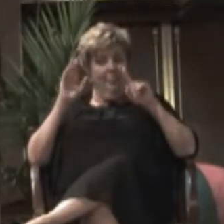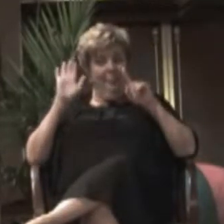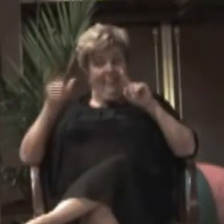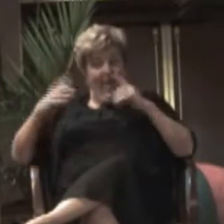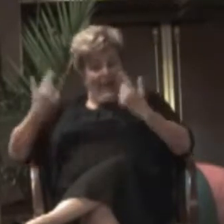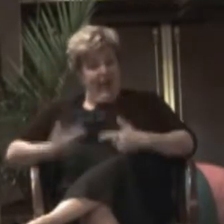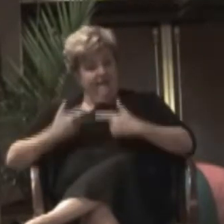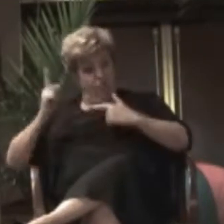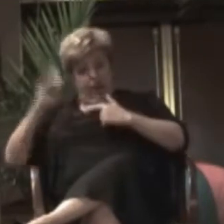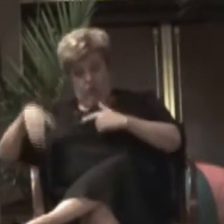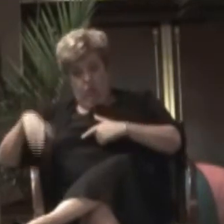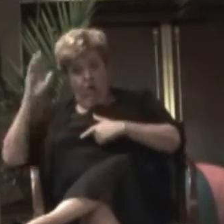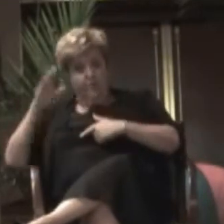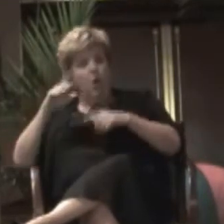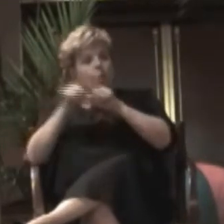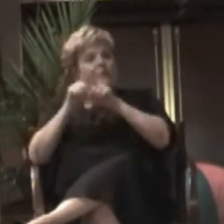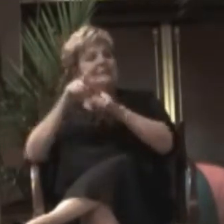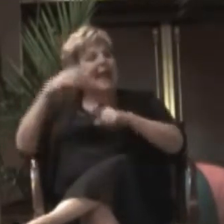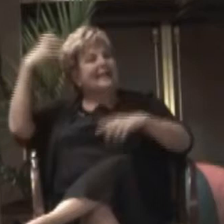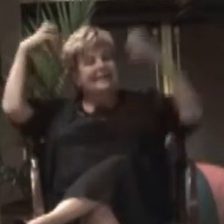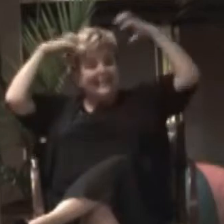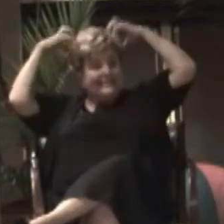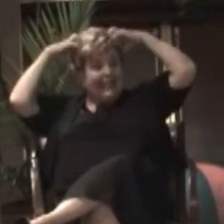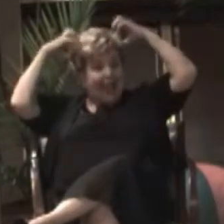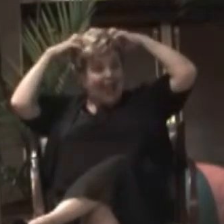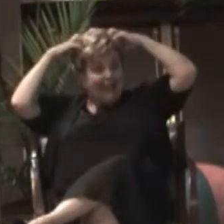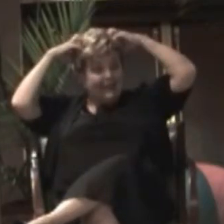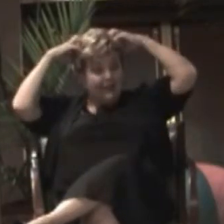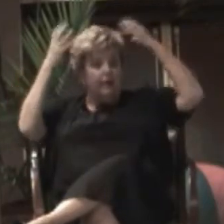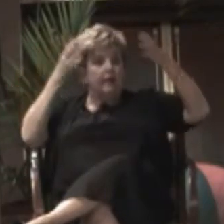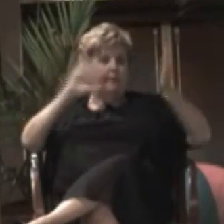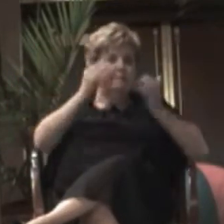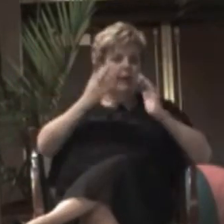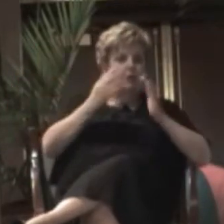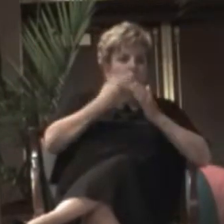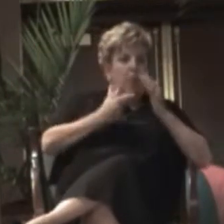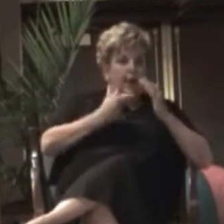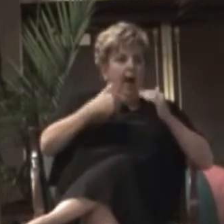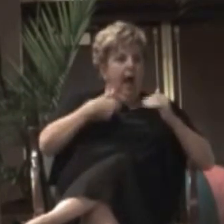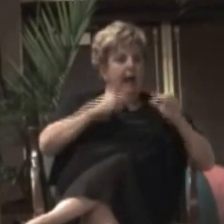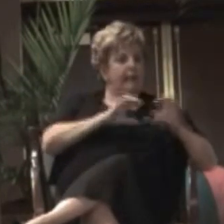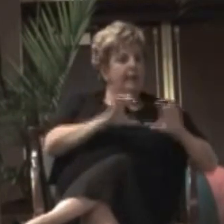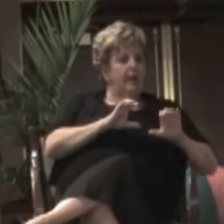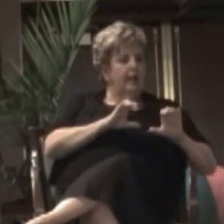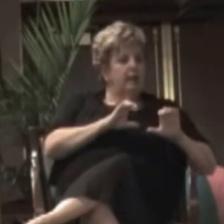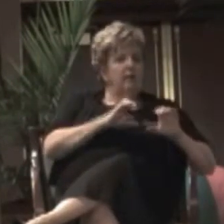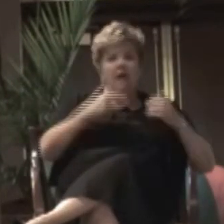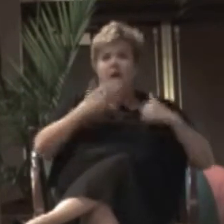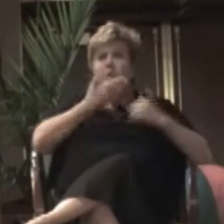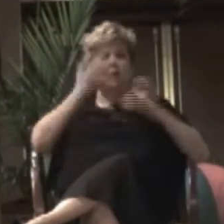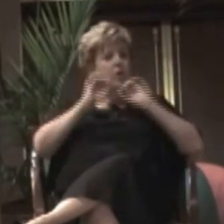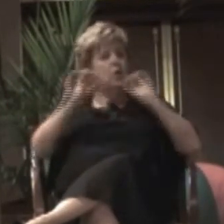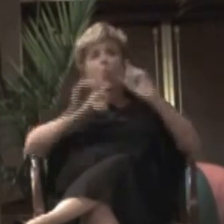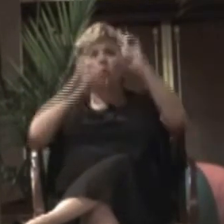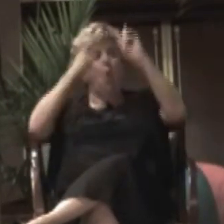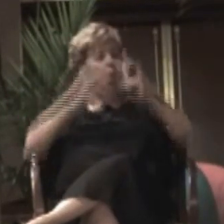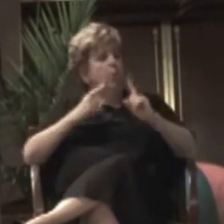And I just sort of wandered around. Didn't have any real purpose or objective or goals or anything like that. Yeah, I was just a guy that was